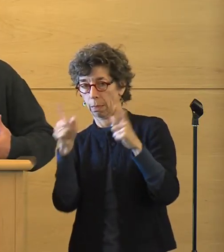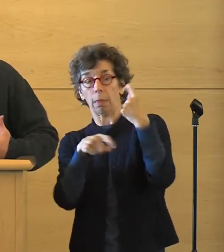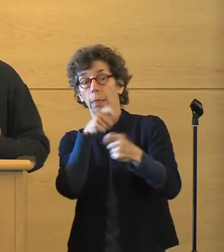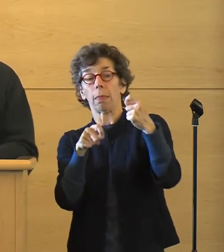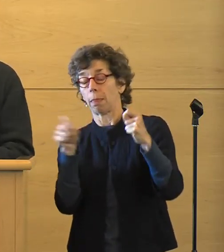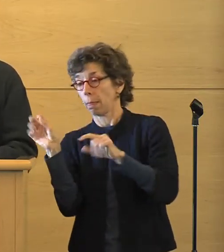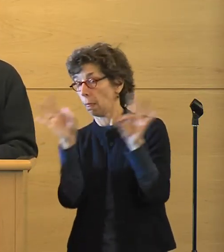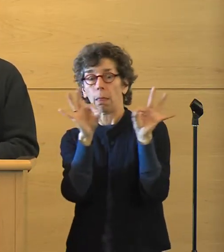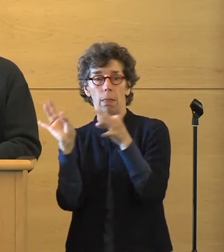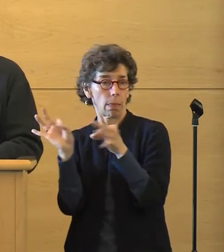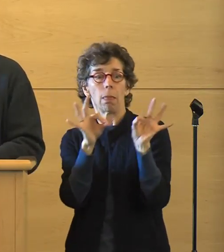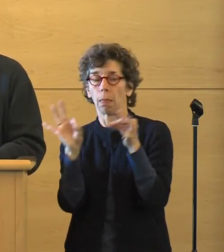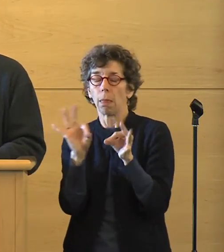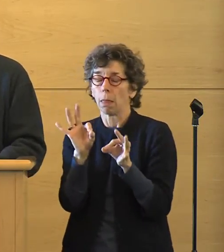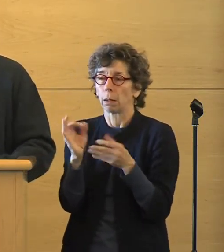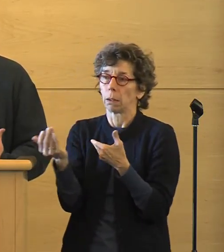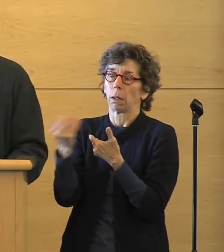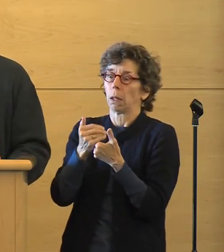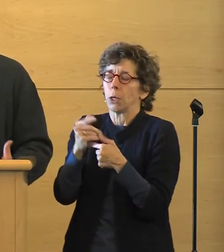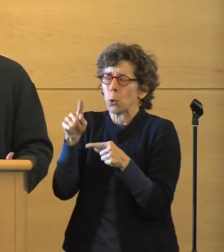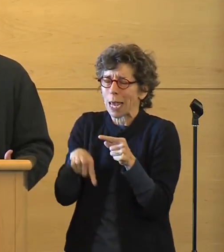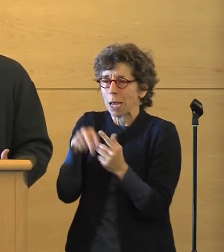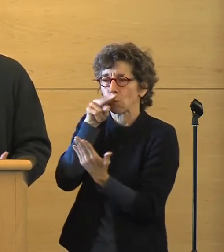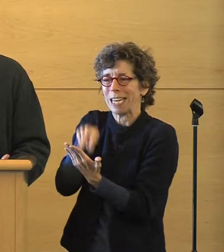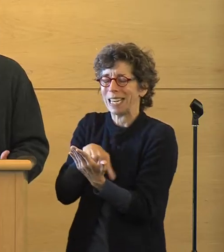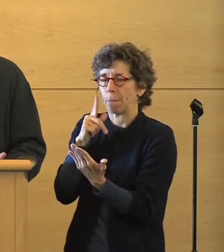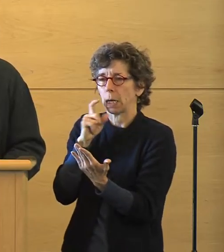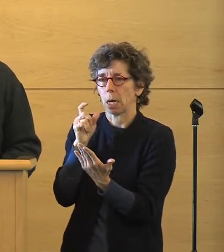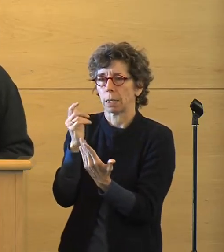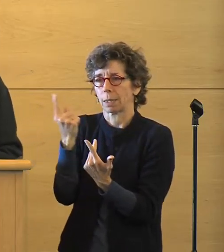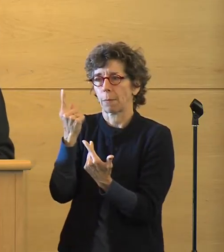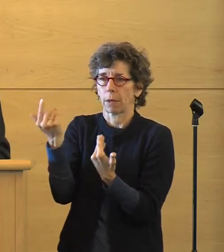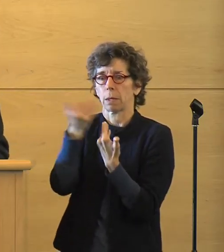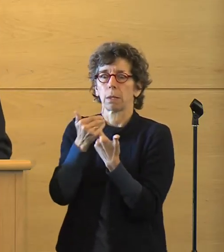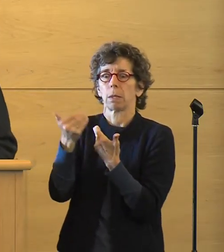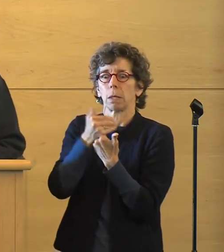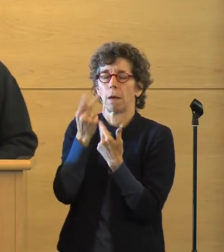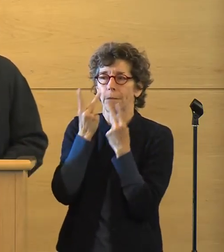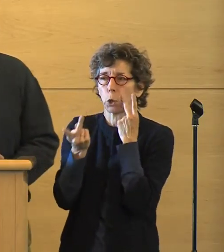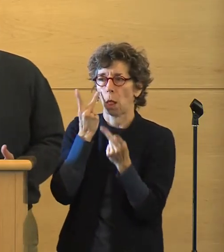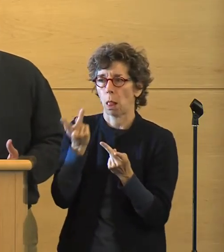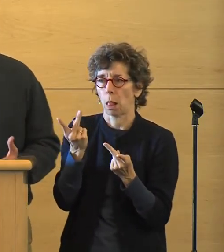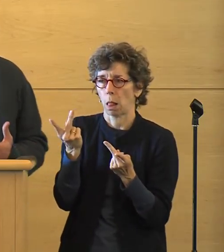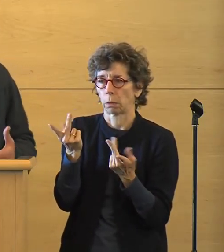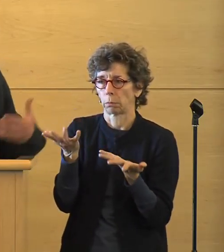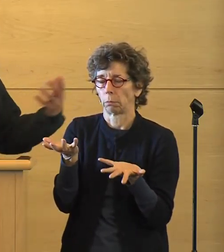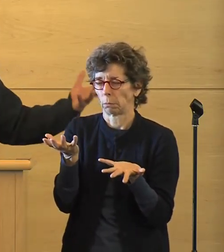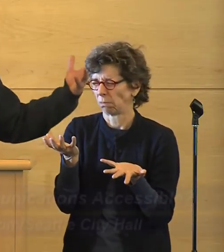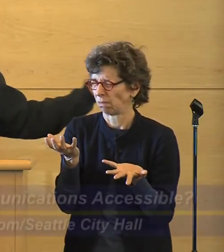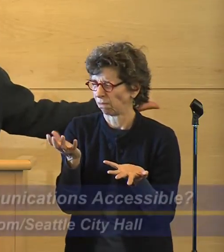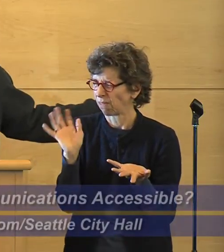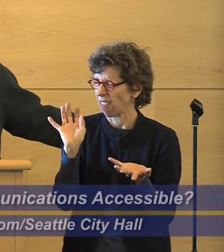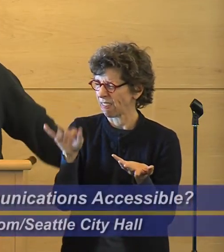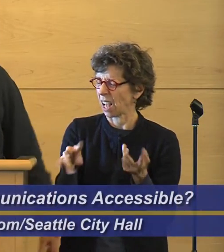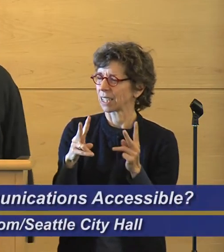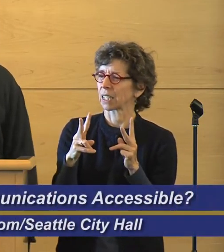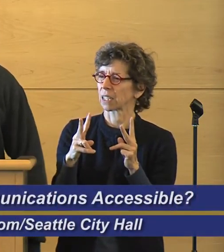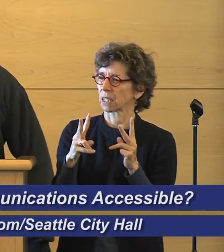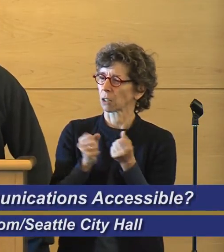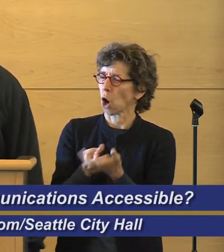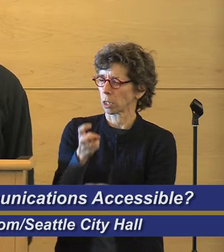that's going to be a problem for somebody who's easily distracted and has difficulty focusing. And so they're trying to read something else